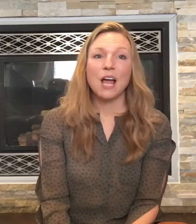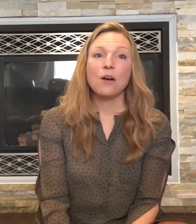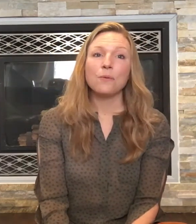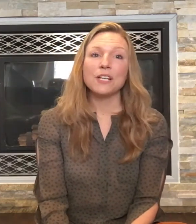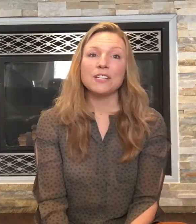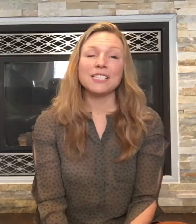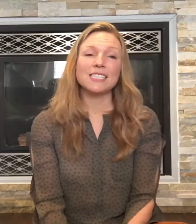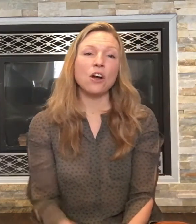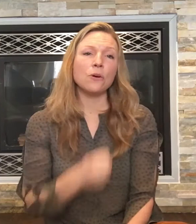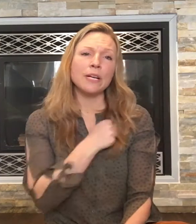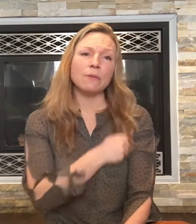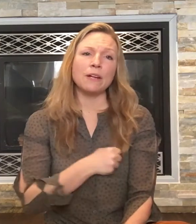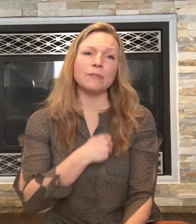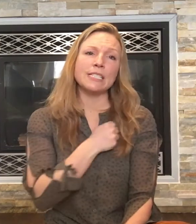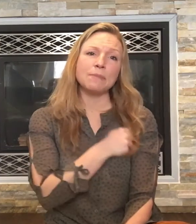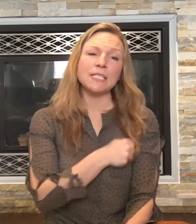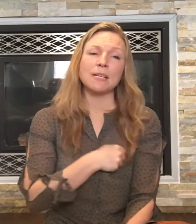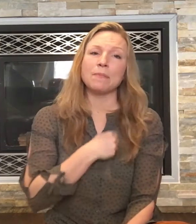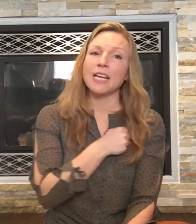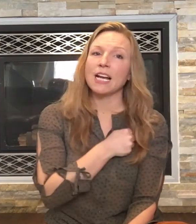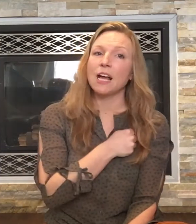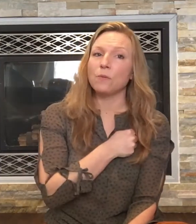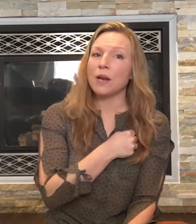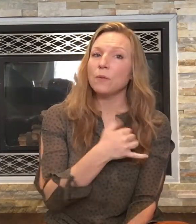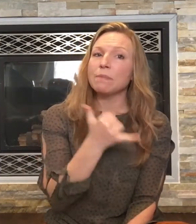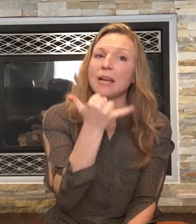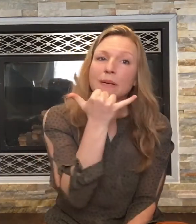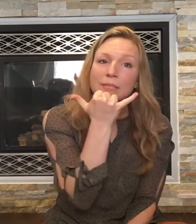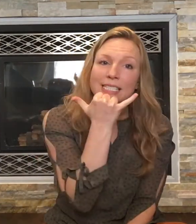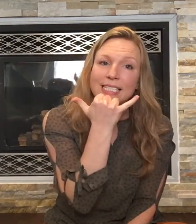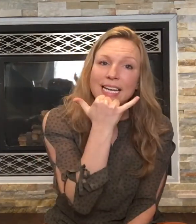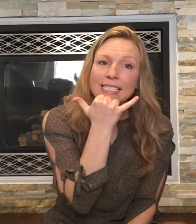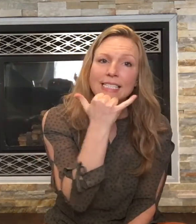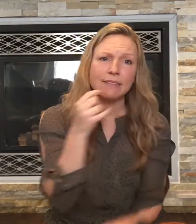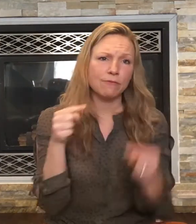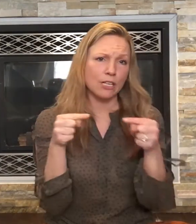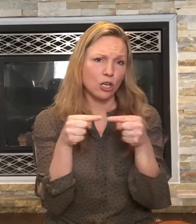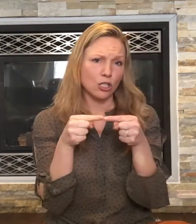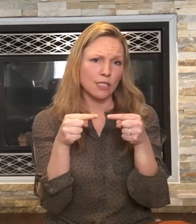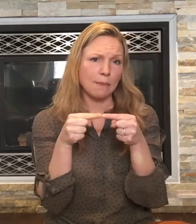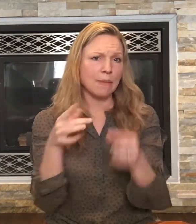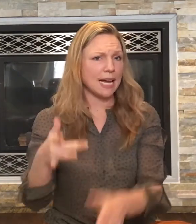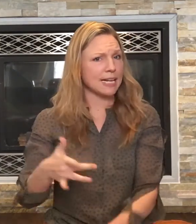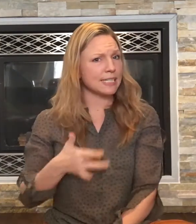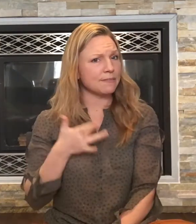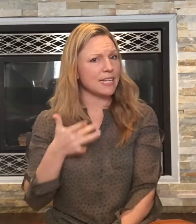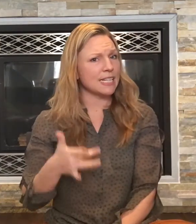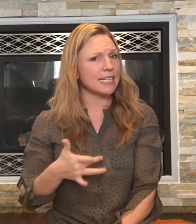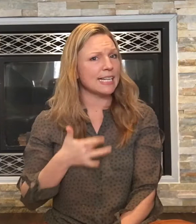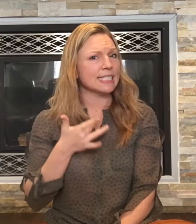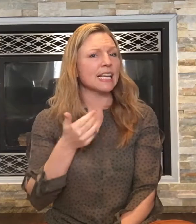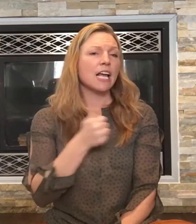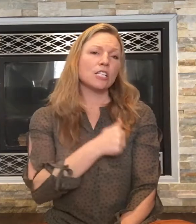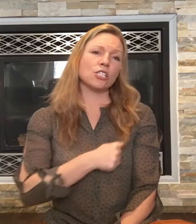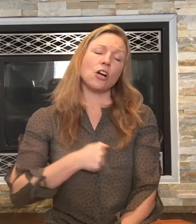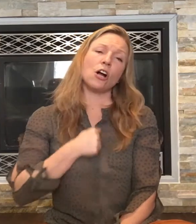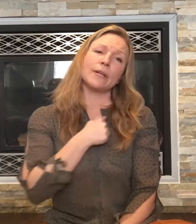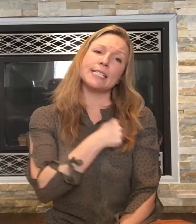We say sorry when we spill something and when we make mistakes. If we hurt somebody's feelings, sorry